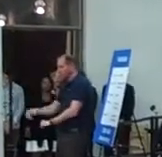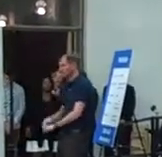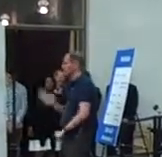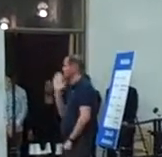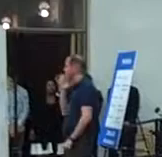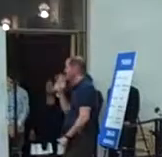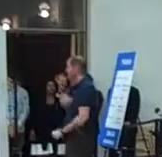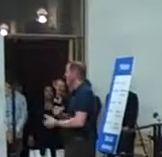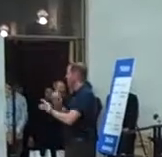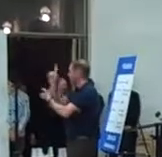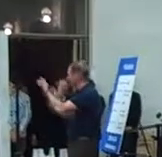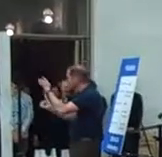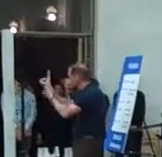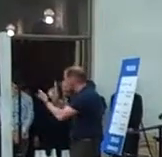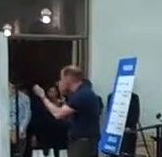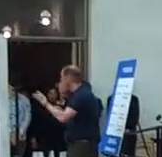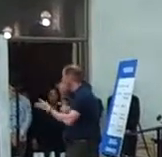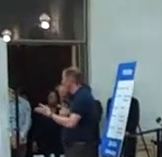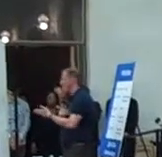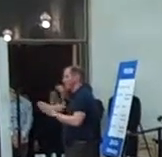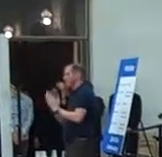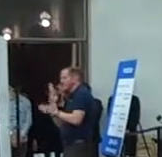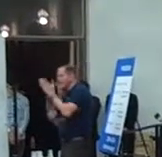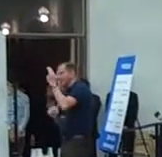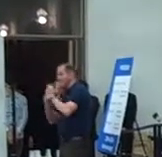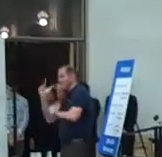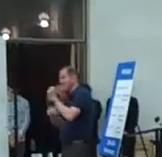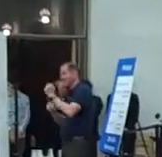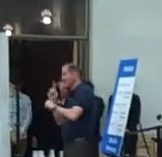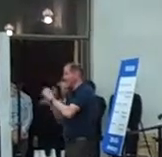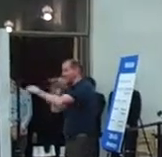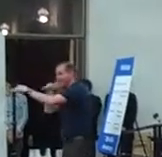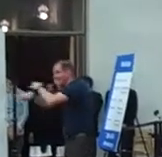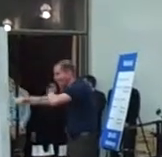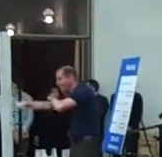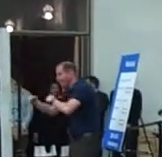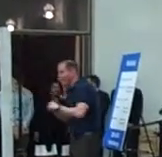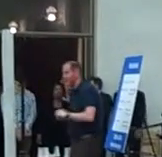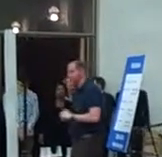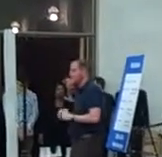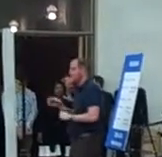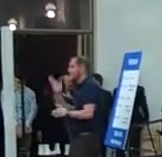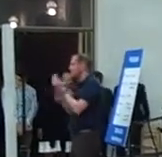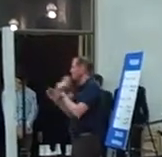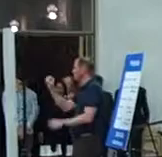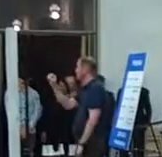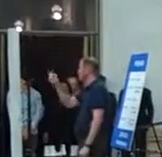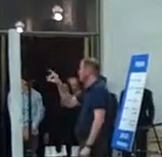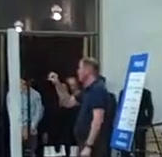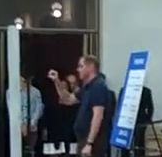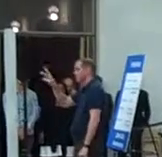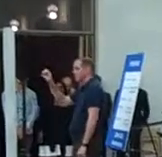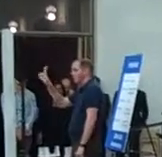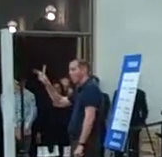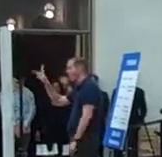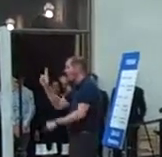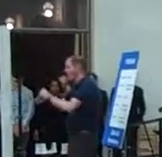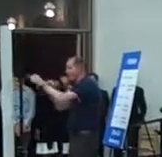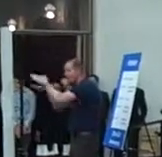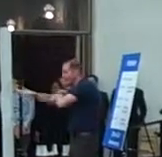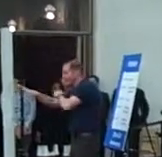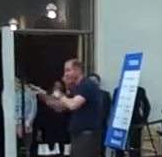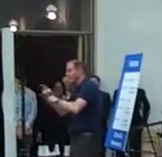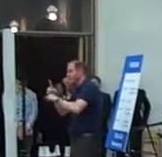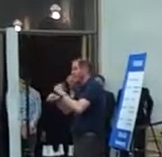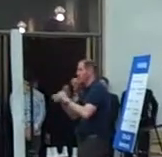still accessibility issues on our own streets and sidewalks. Heck, there's even accessibility issues in our own San Francisco Board of